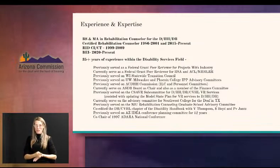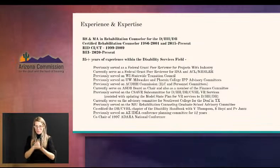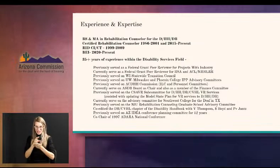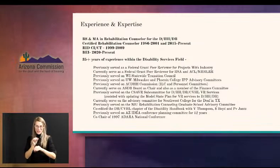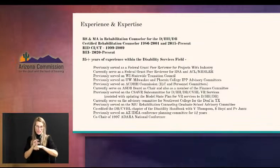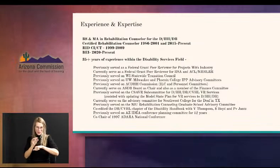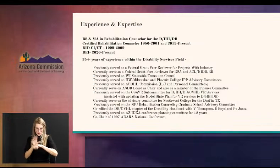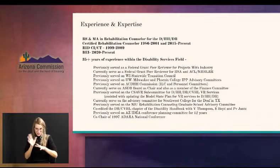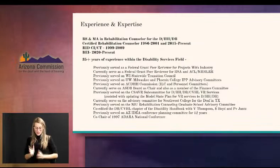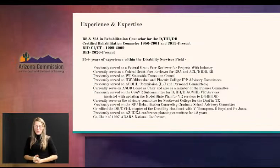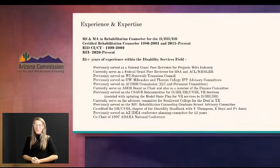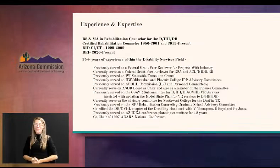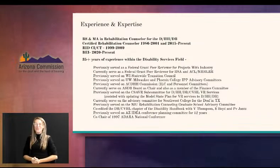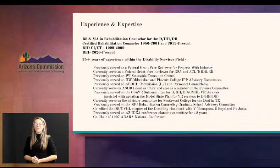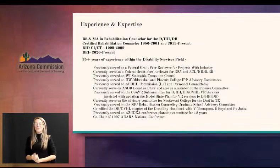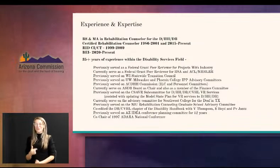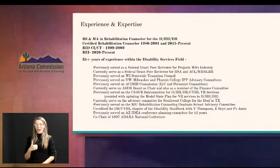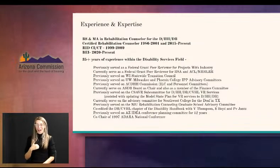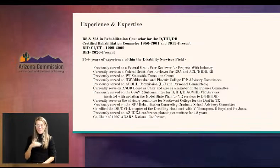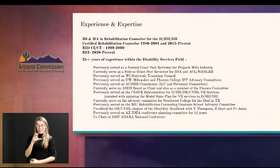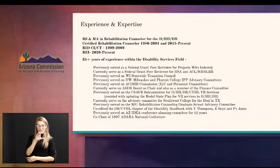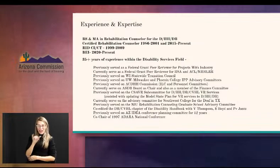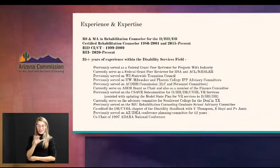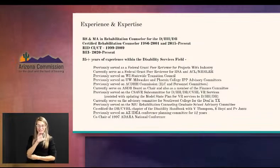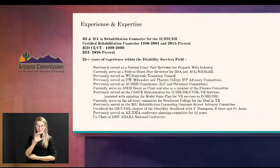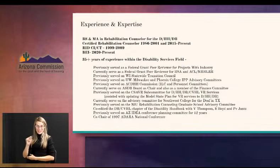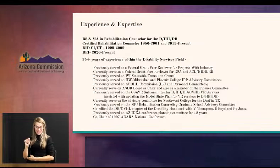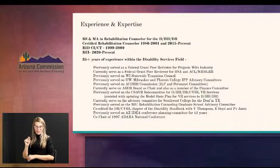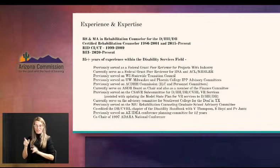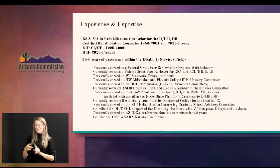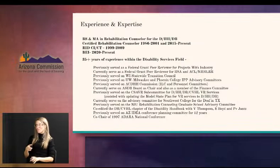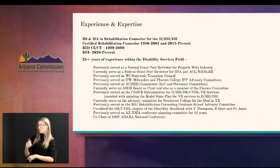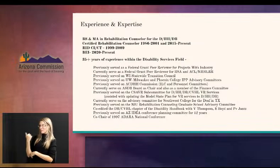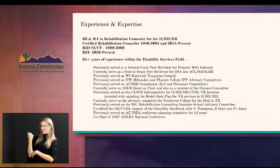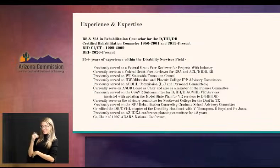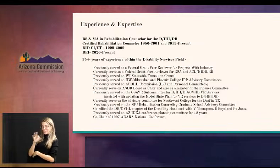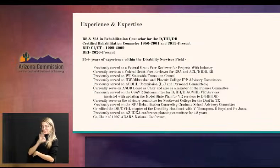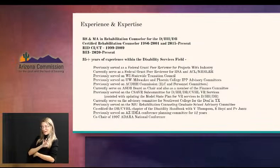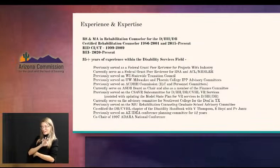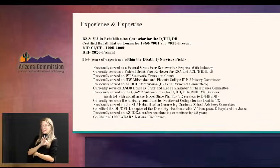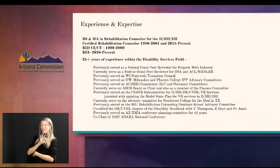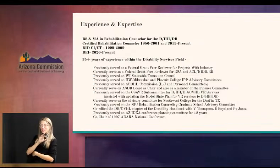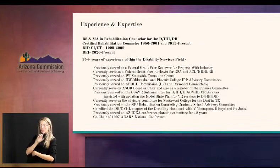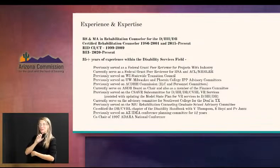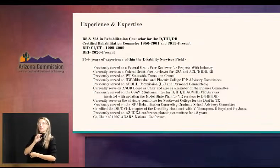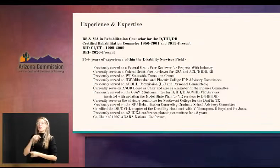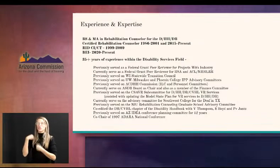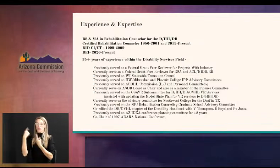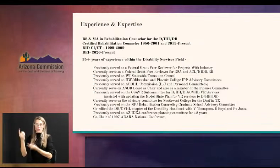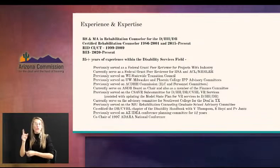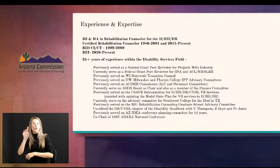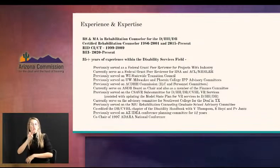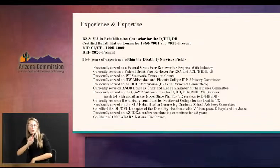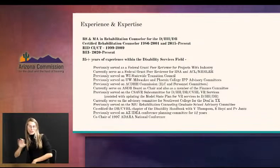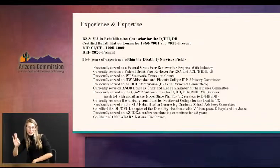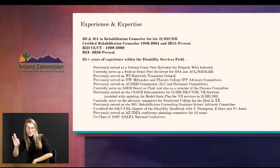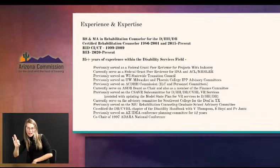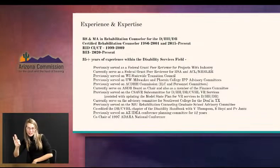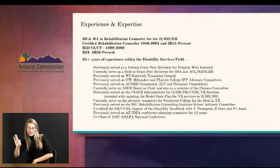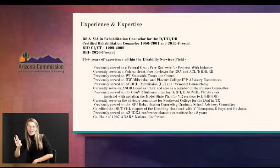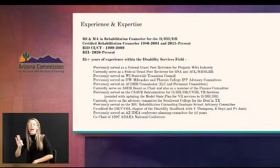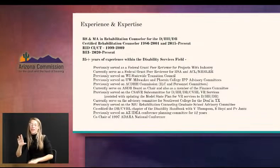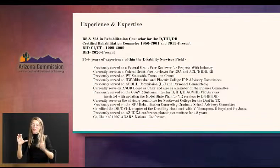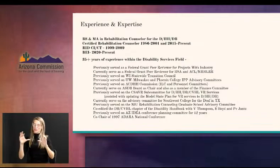counselor. I held my CICT from 1999 to 2009, and I've recertified